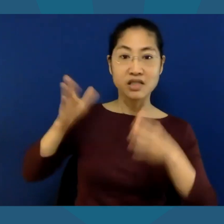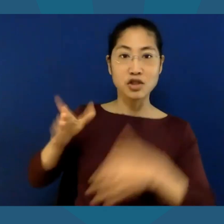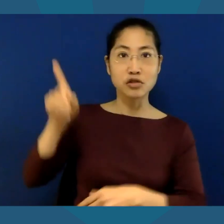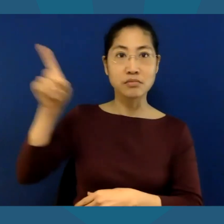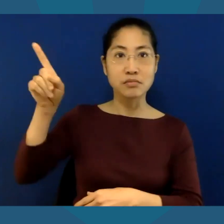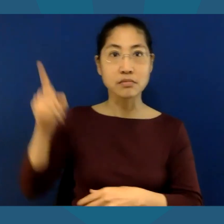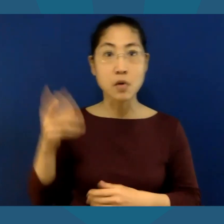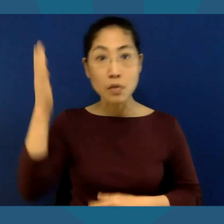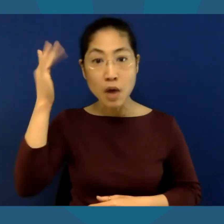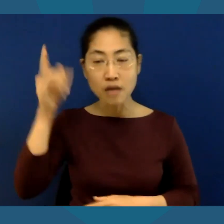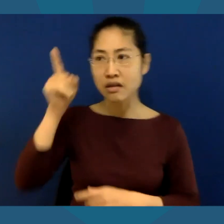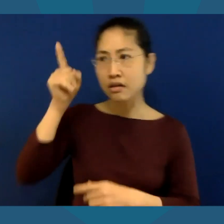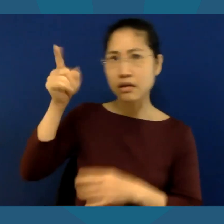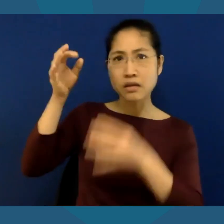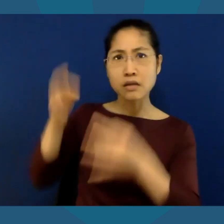Legislators are to blame.